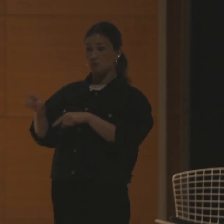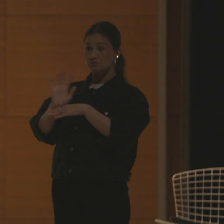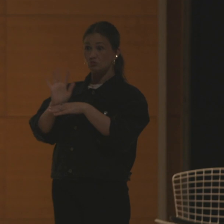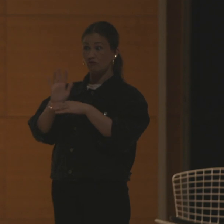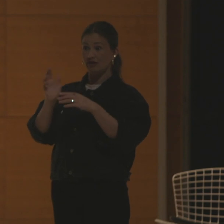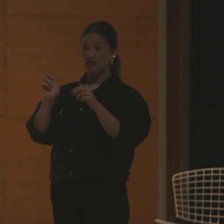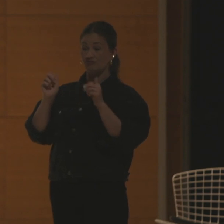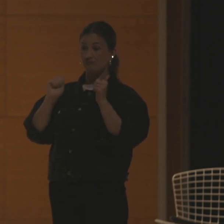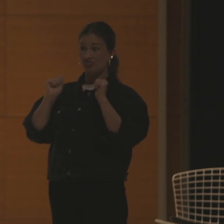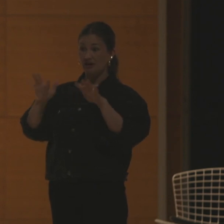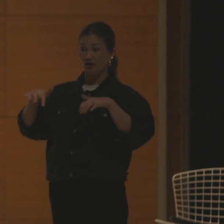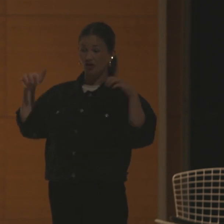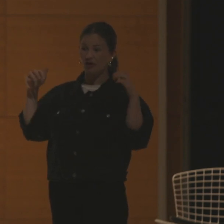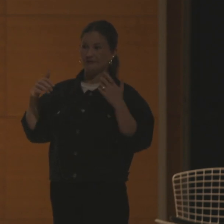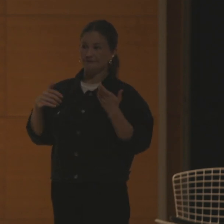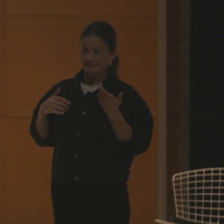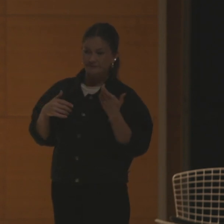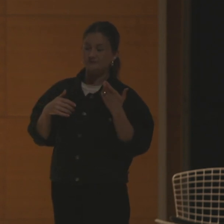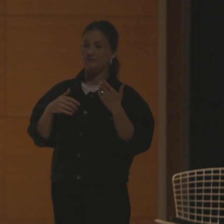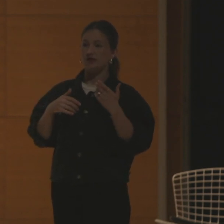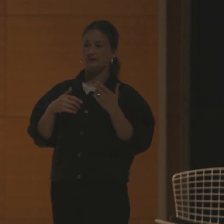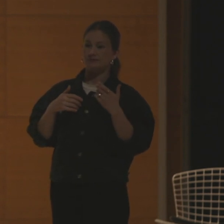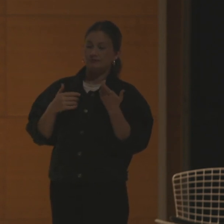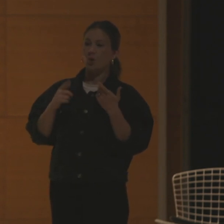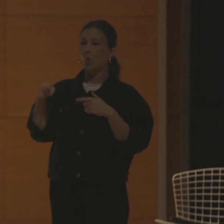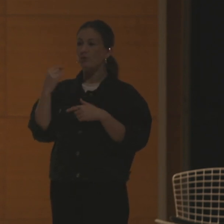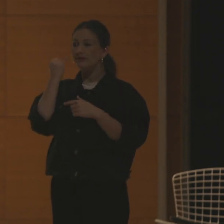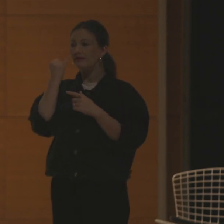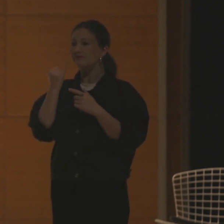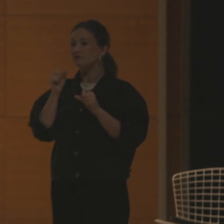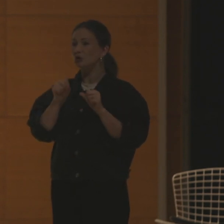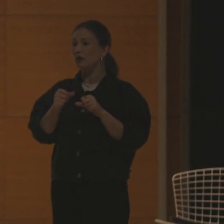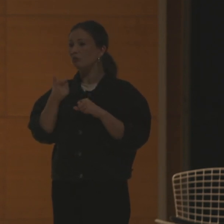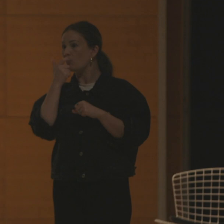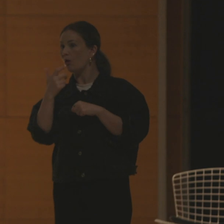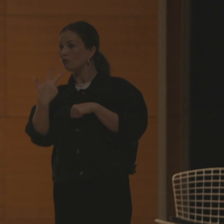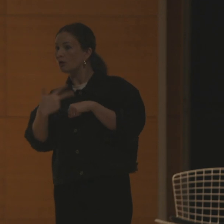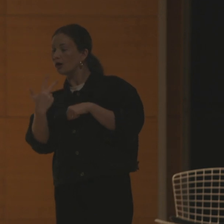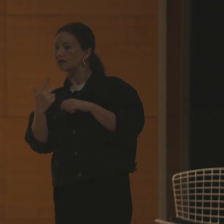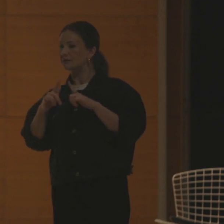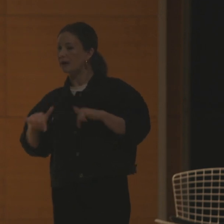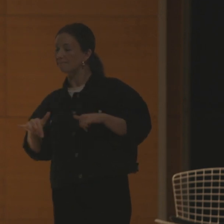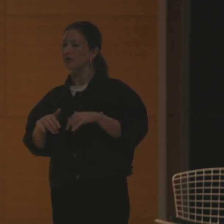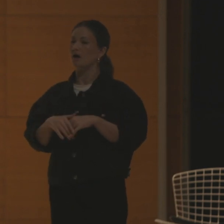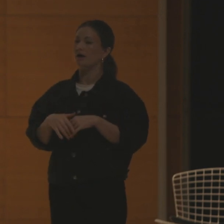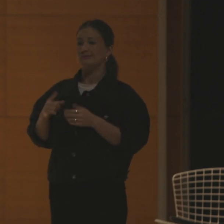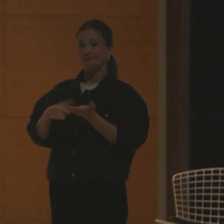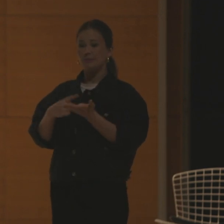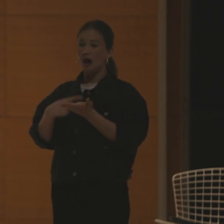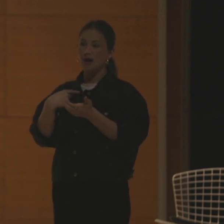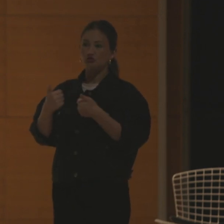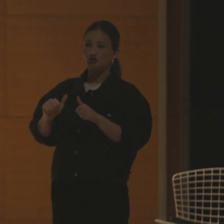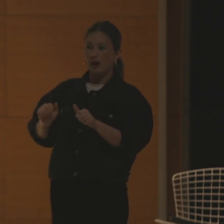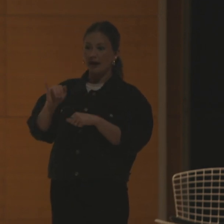back-to-back screenings. I learned the strange pleasure of self-denial, of trying on a pair of jeans I'd lusted after for weeks, only